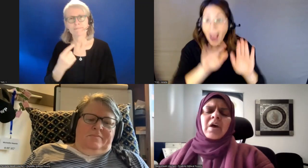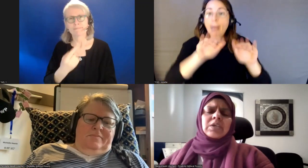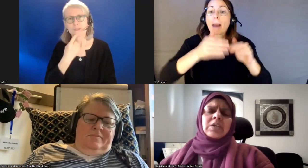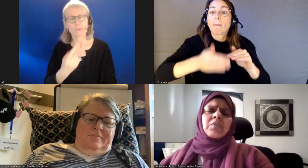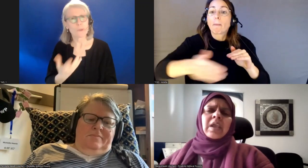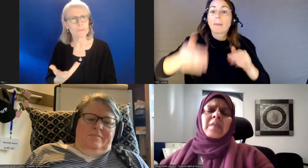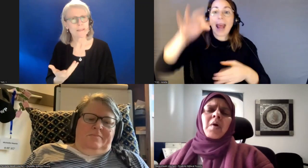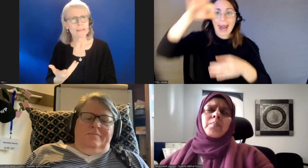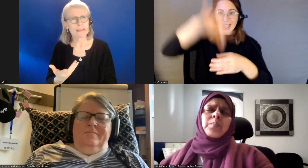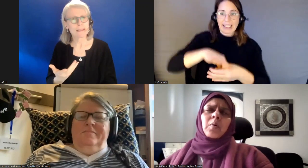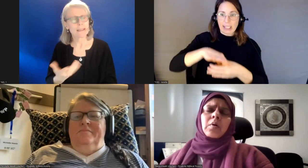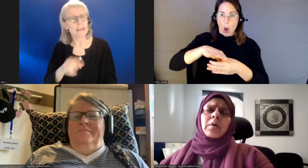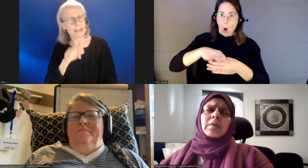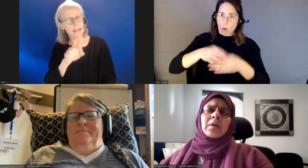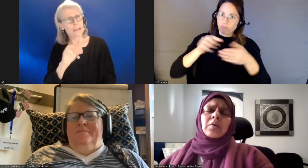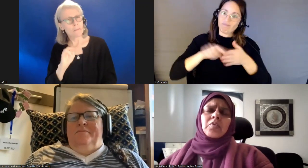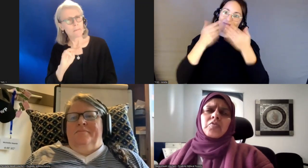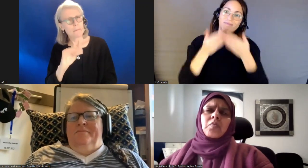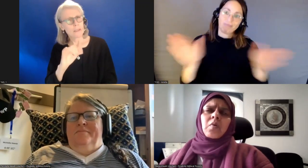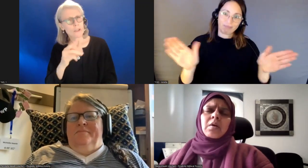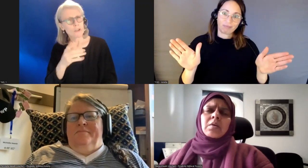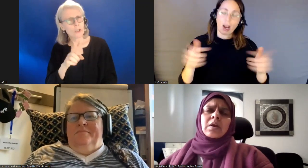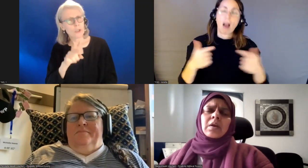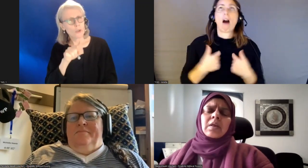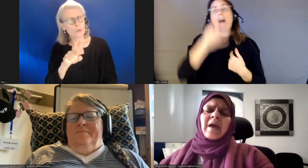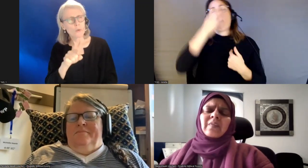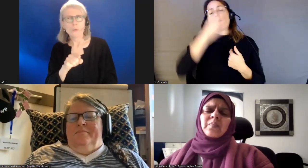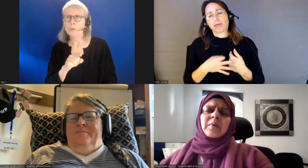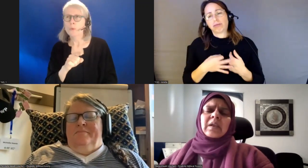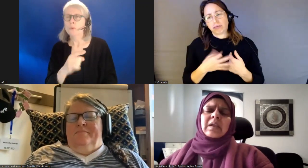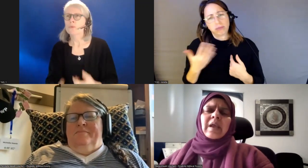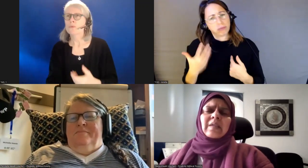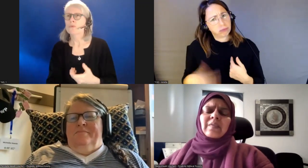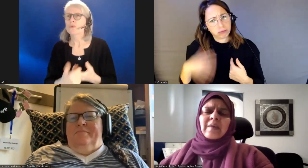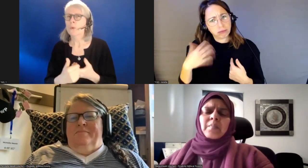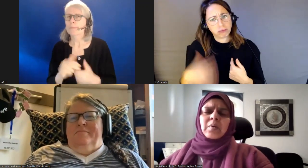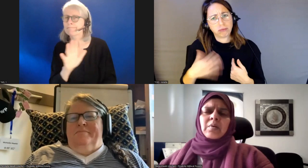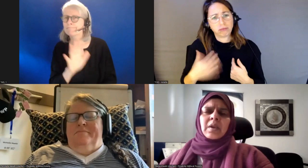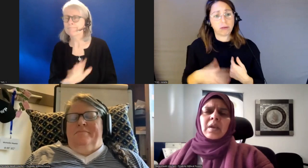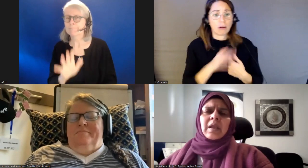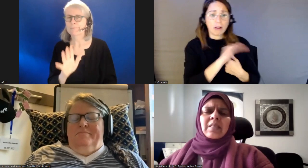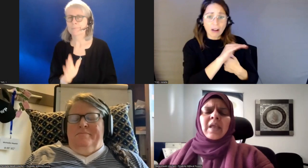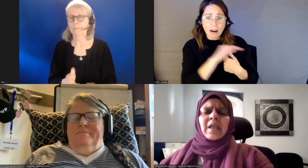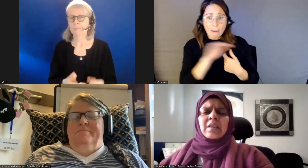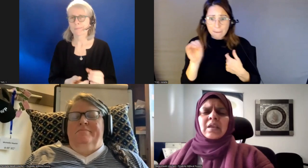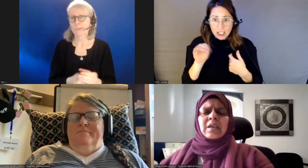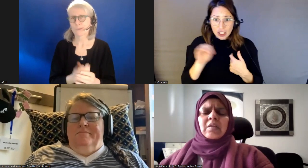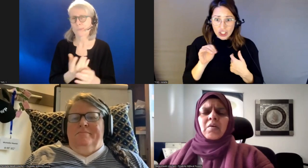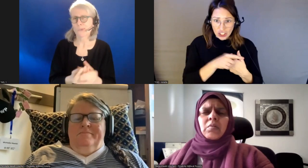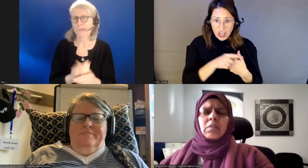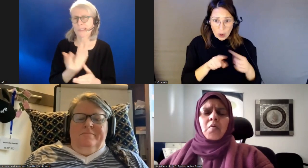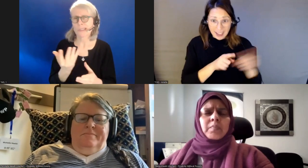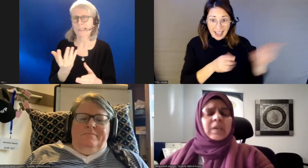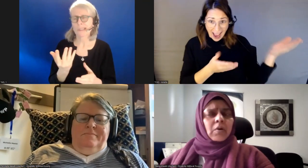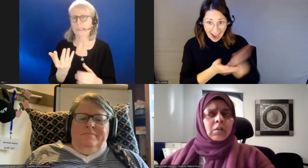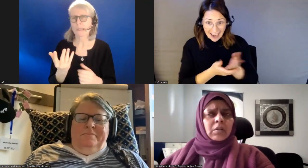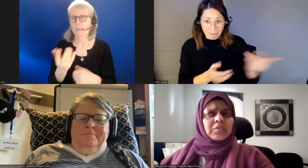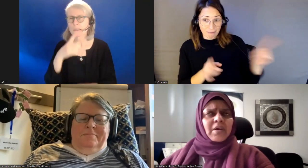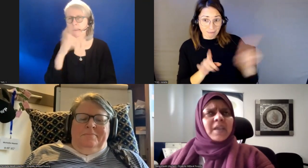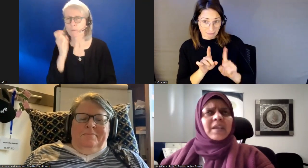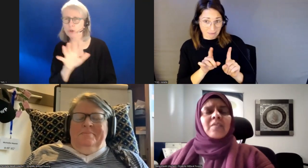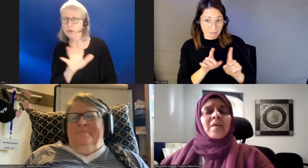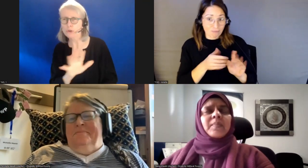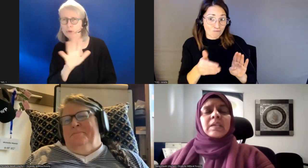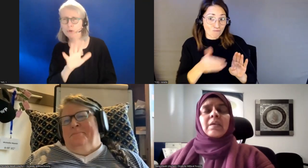Now, Michelle, you came on board toward that spring and summer. And then, lo and